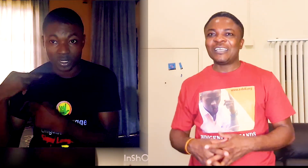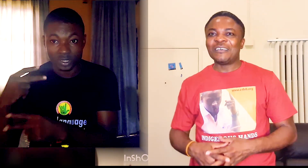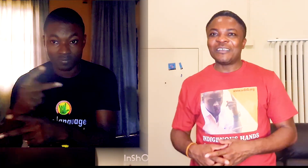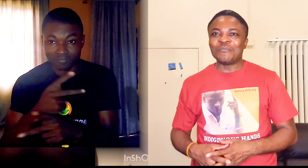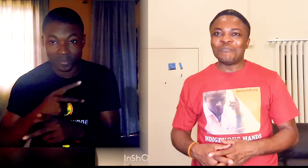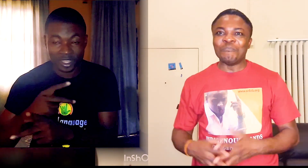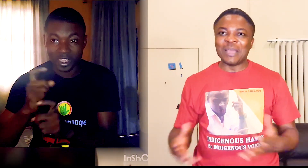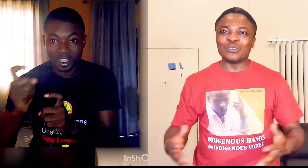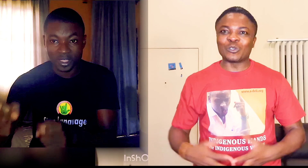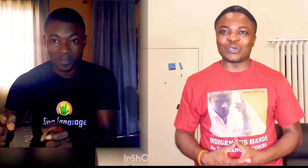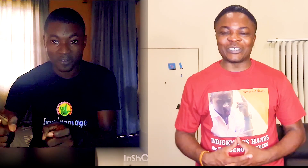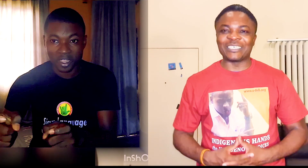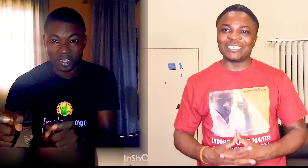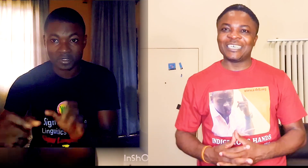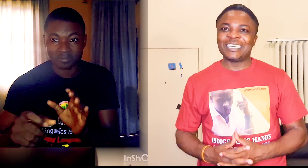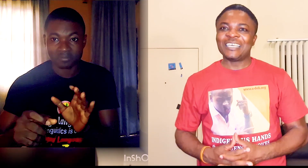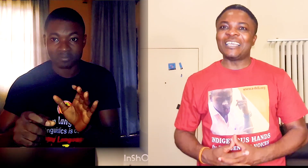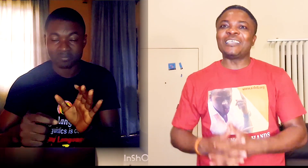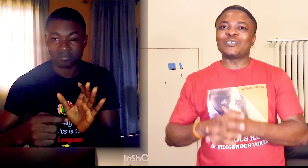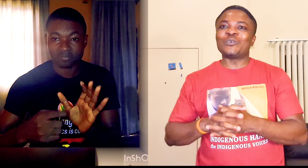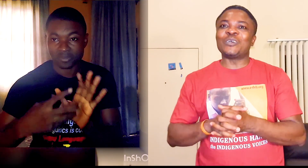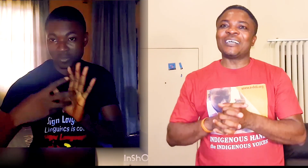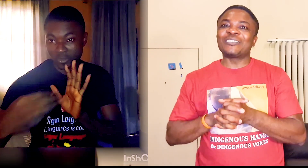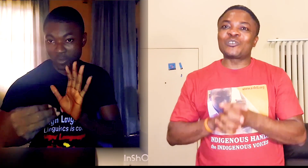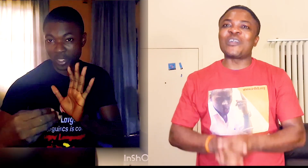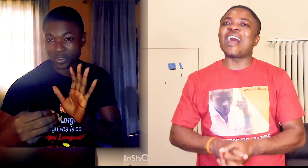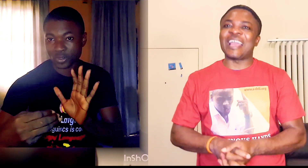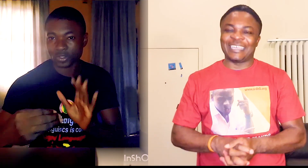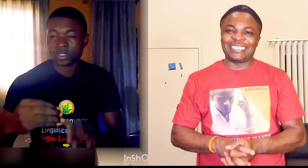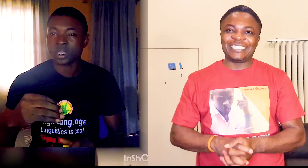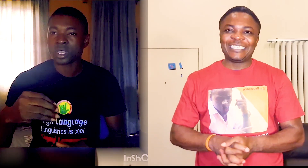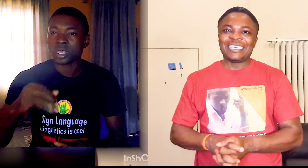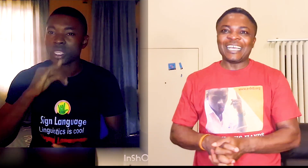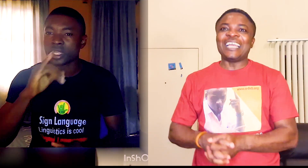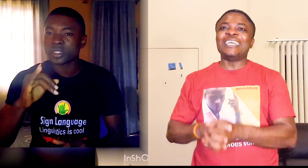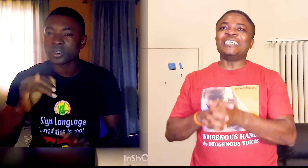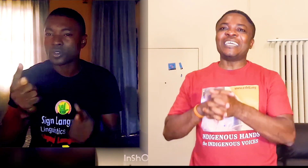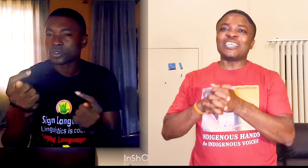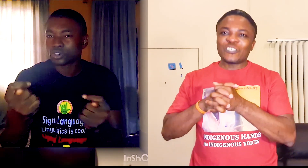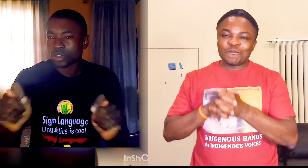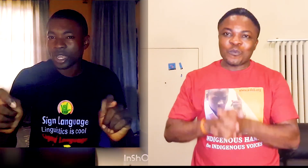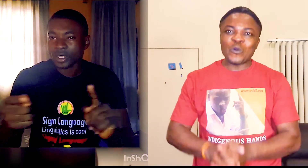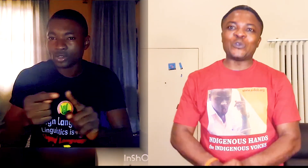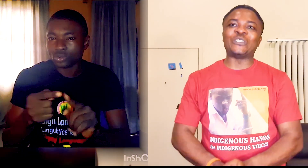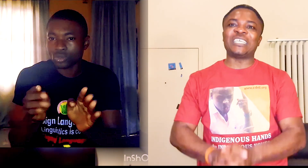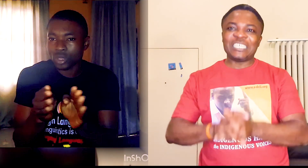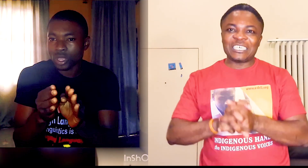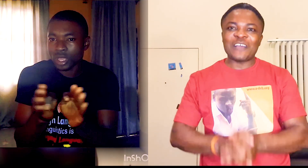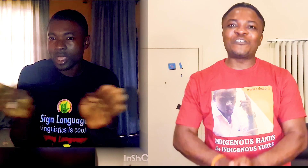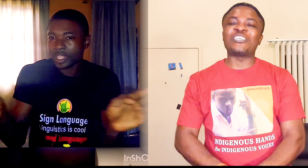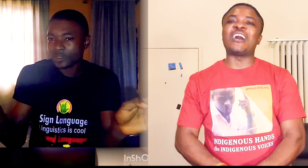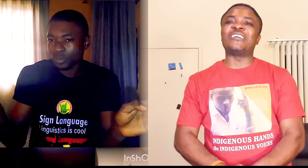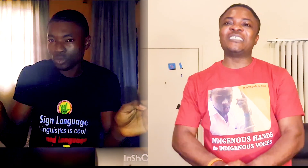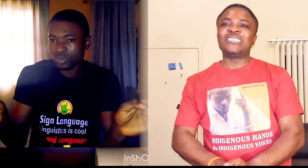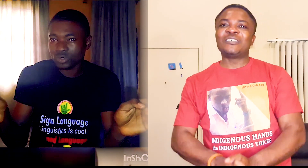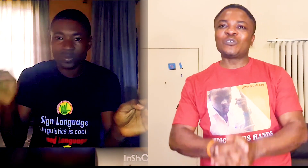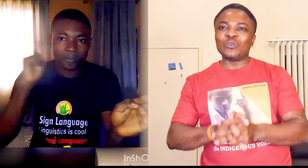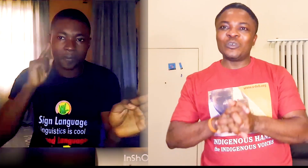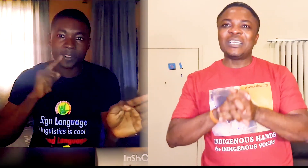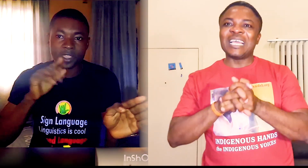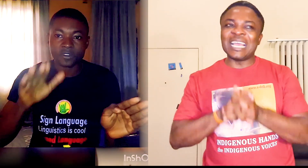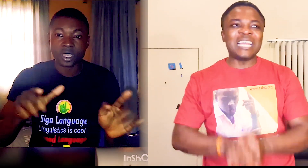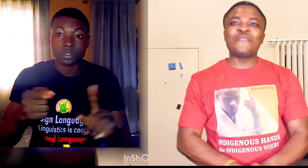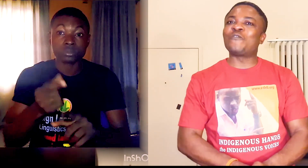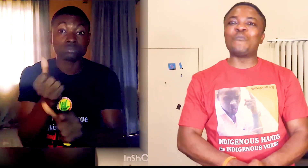members, mentors, is to try and expose a deaf child